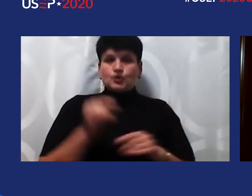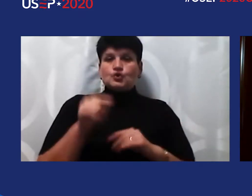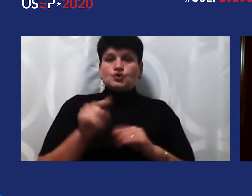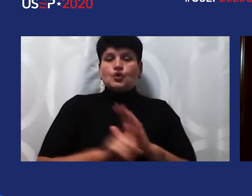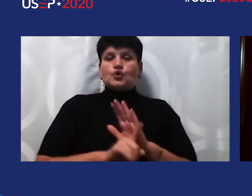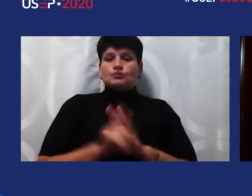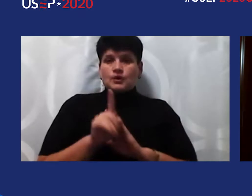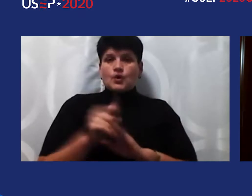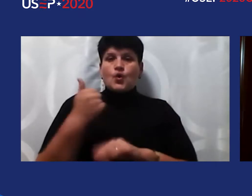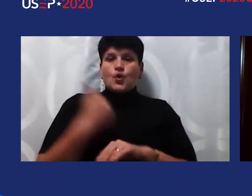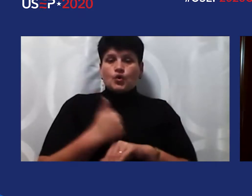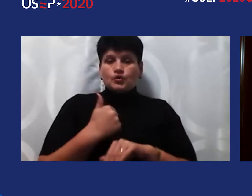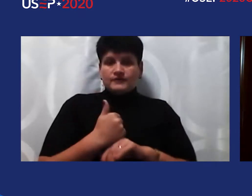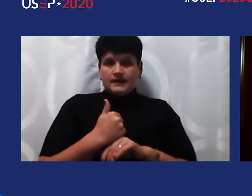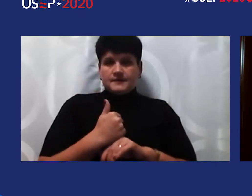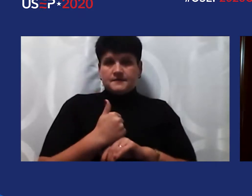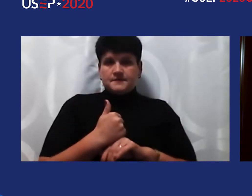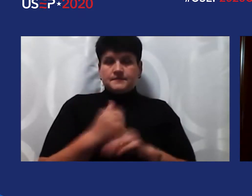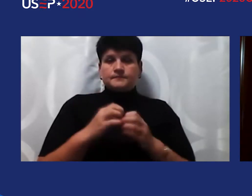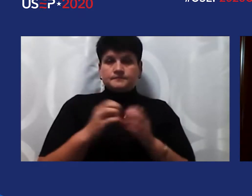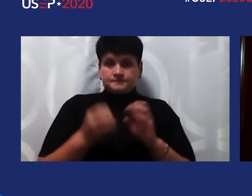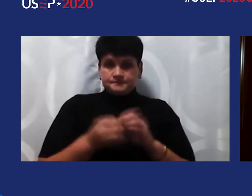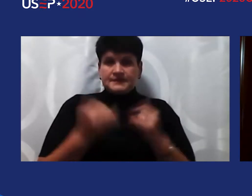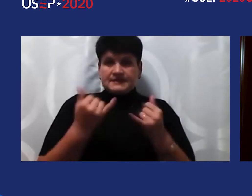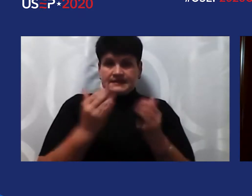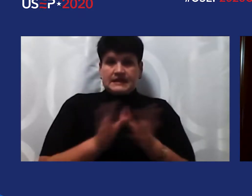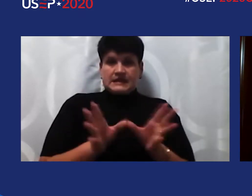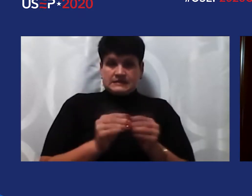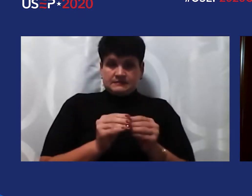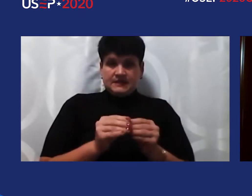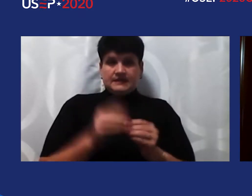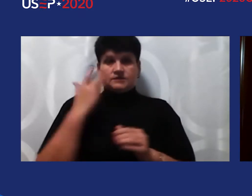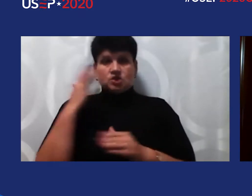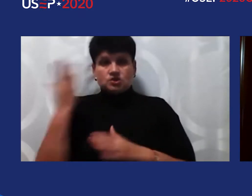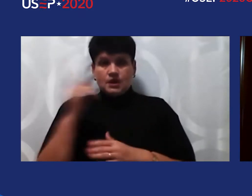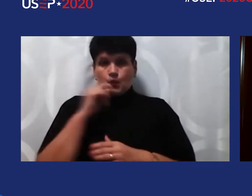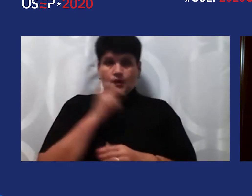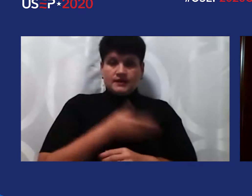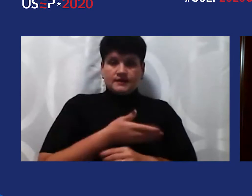Ukraine. So the key challenge, as I mentioned before, it's